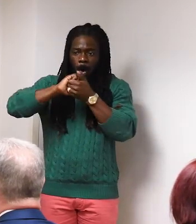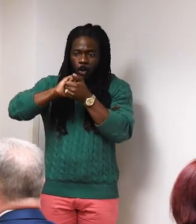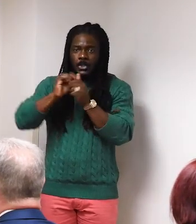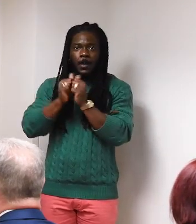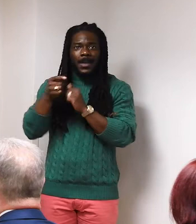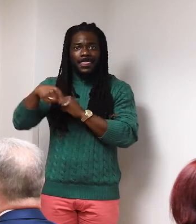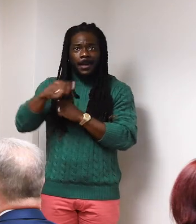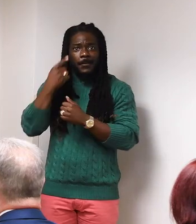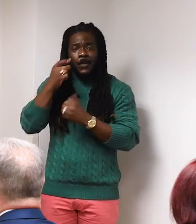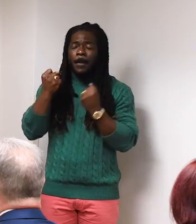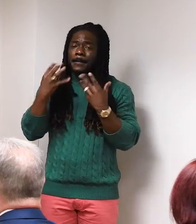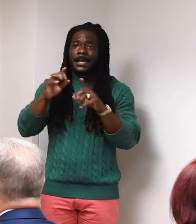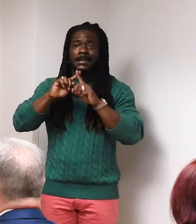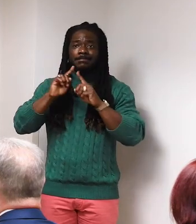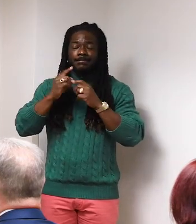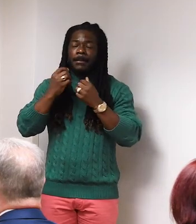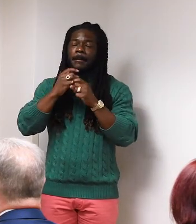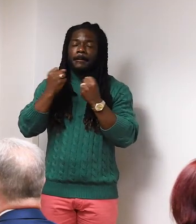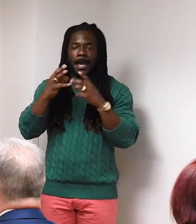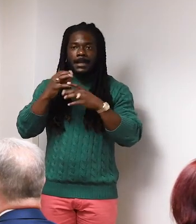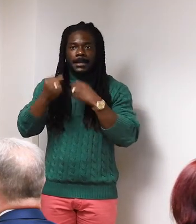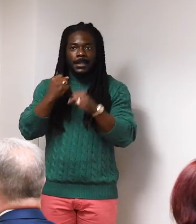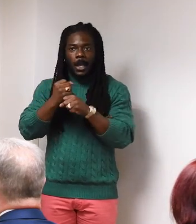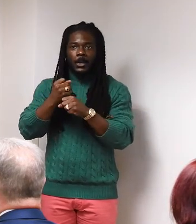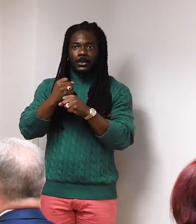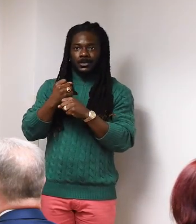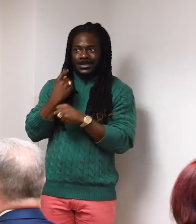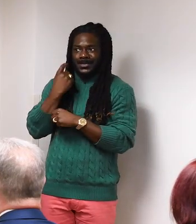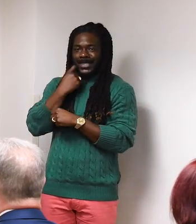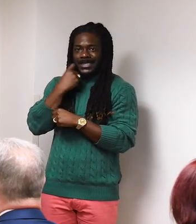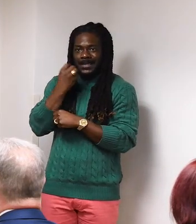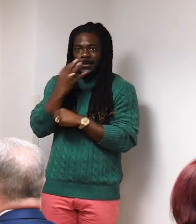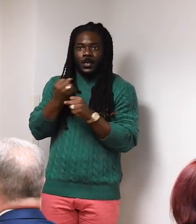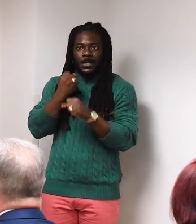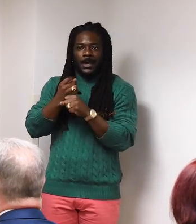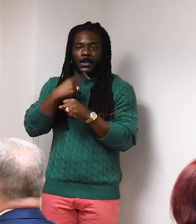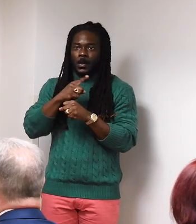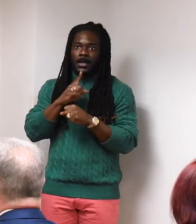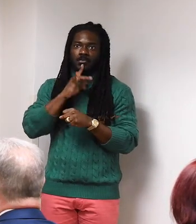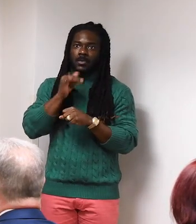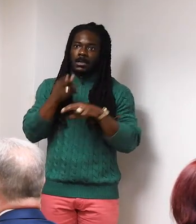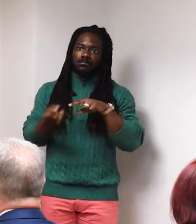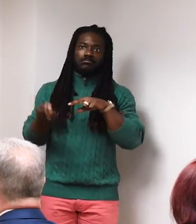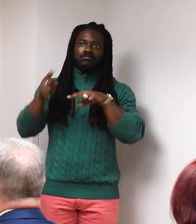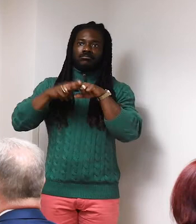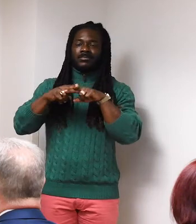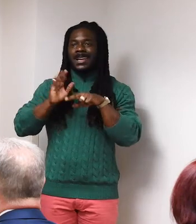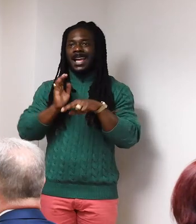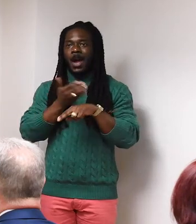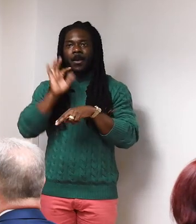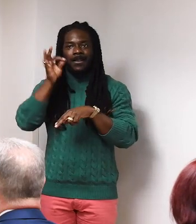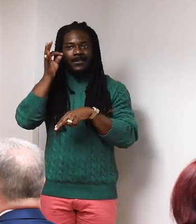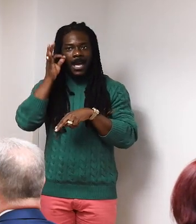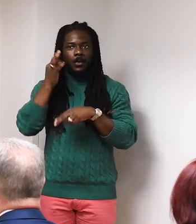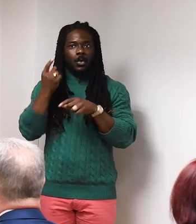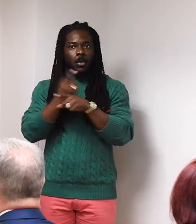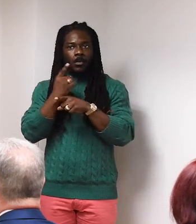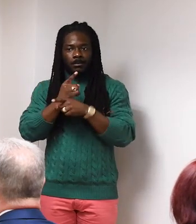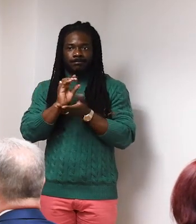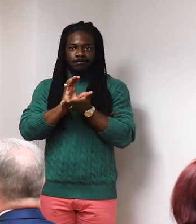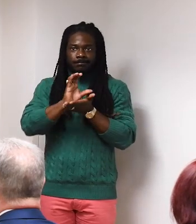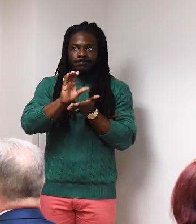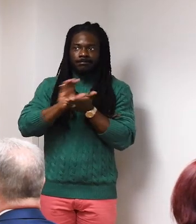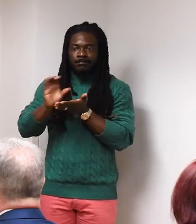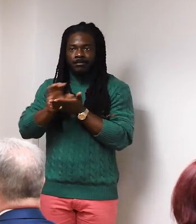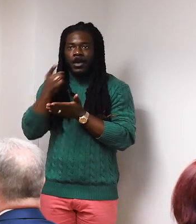many years, and in the last few years we've been able to significantly plus up federal appropriations to go